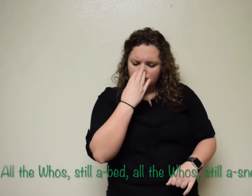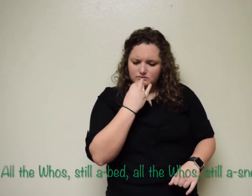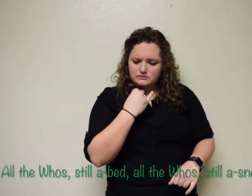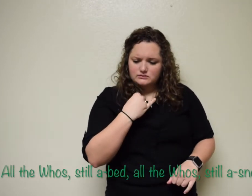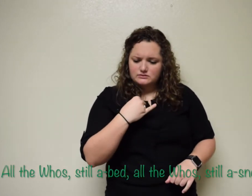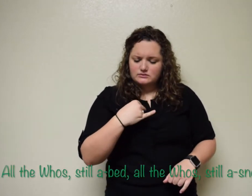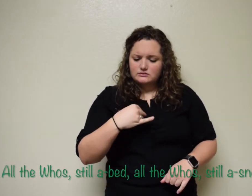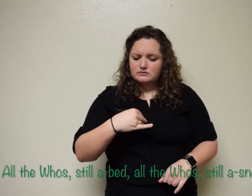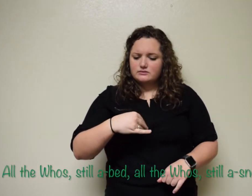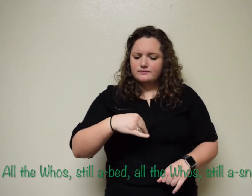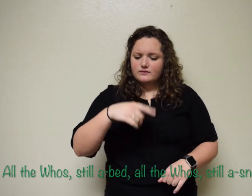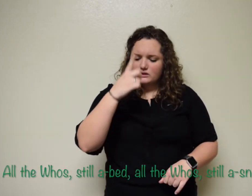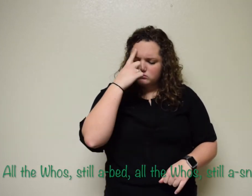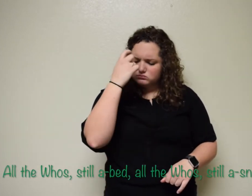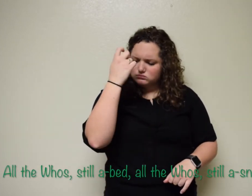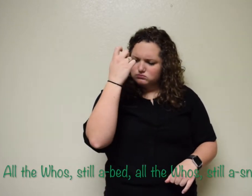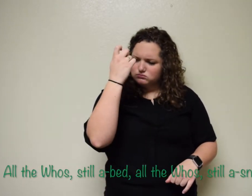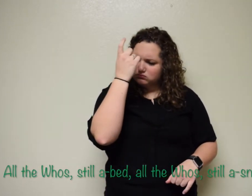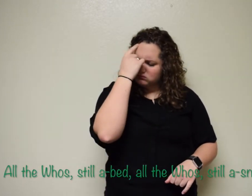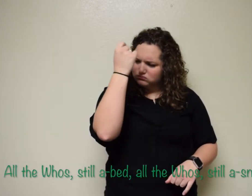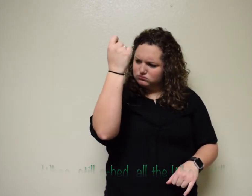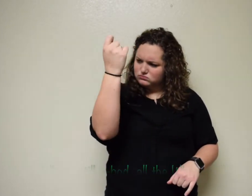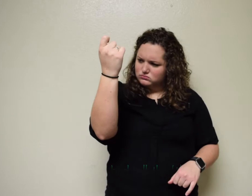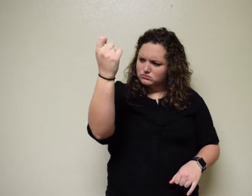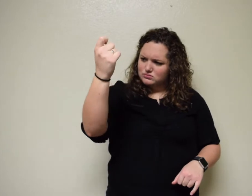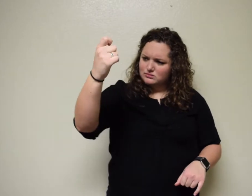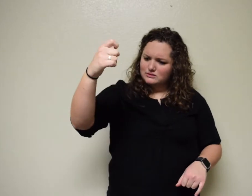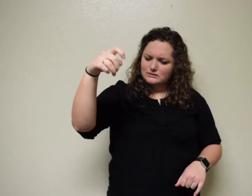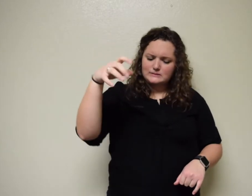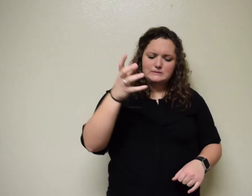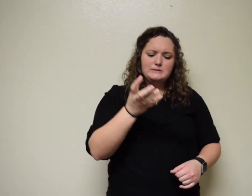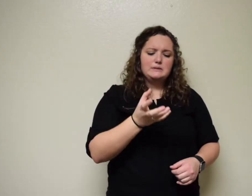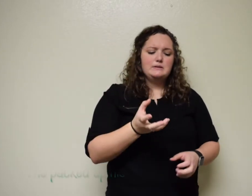the who's still a snooze when he packed up his sled